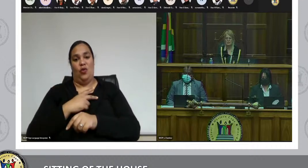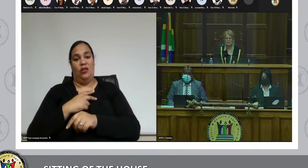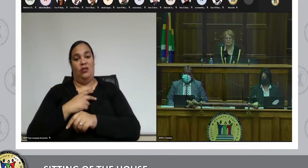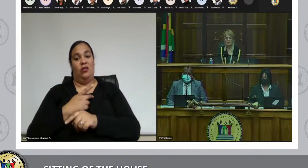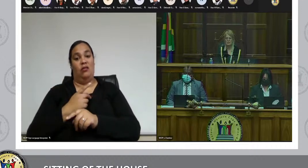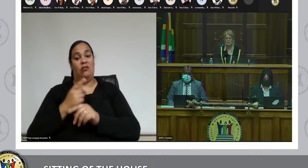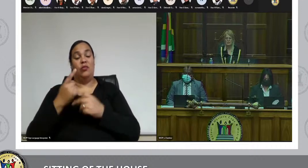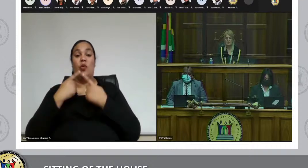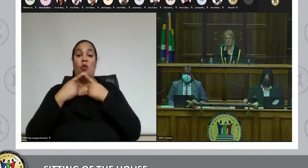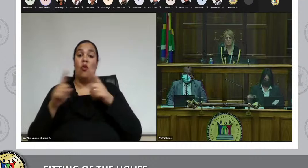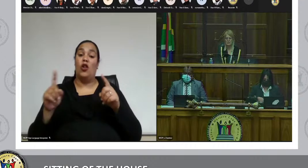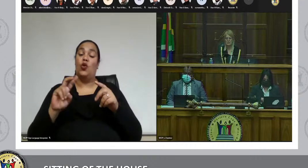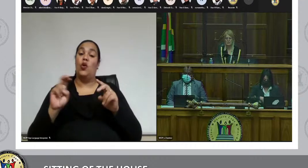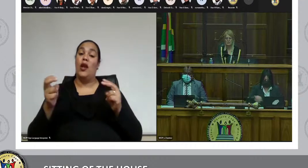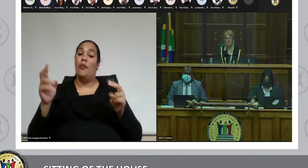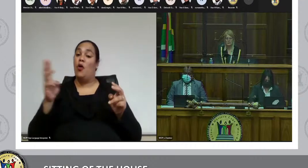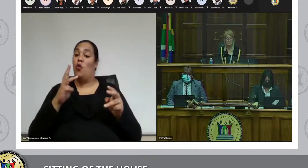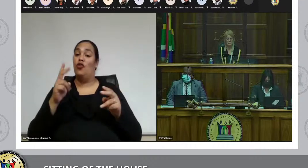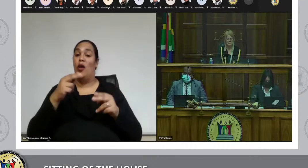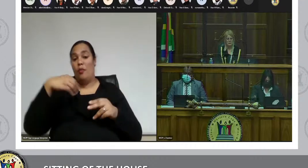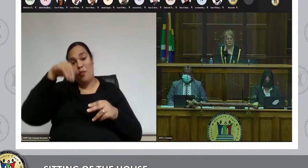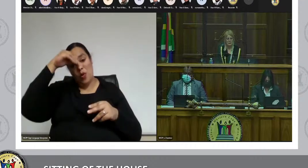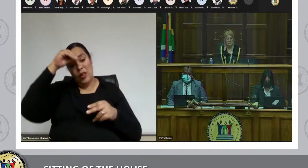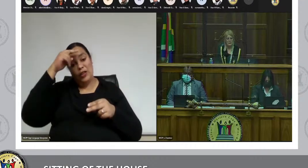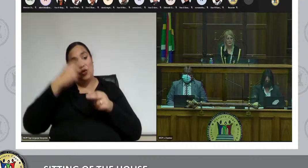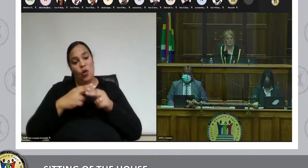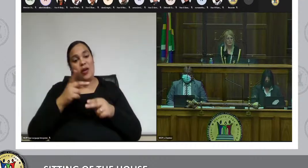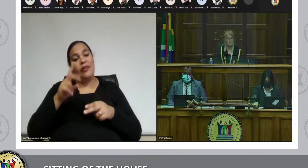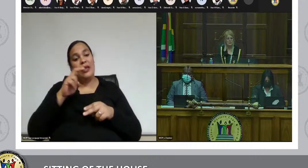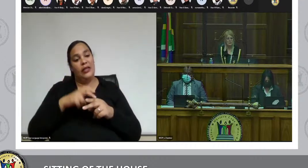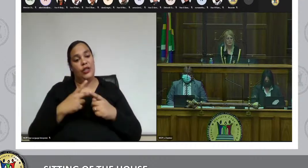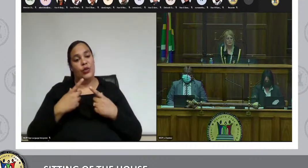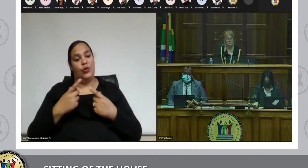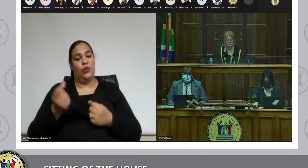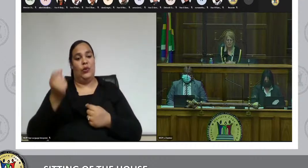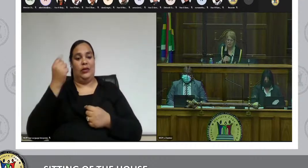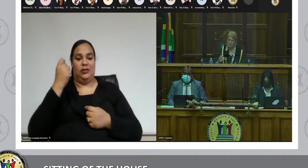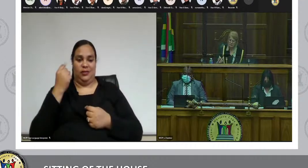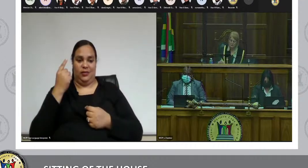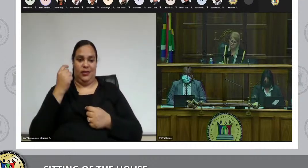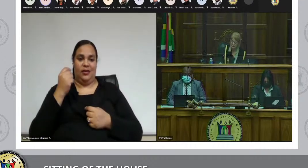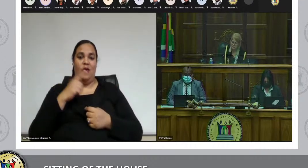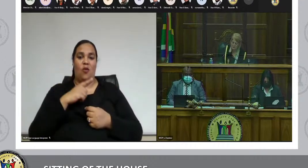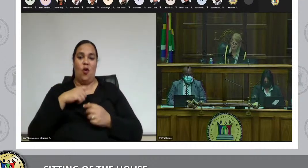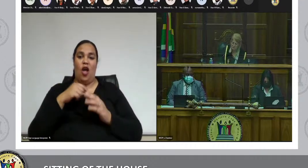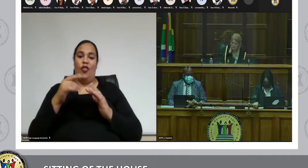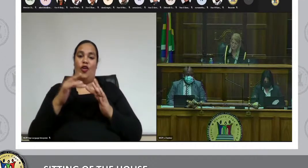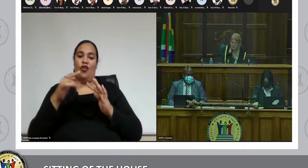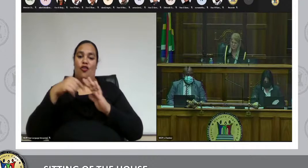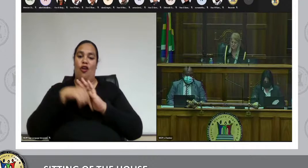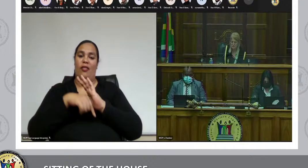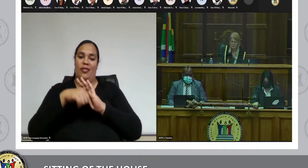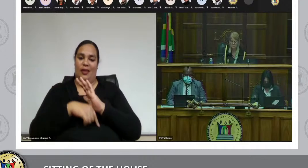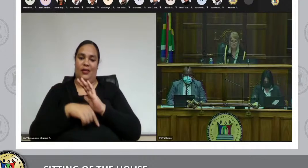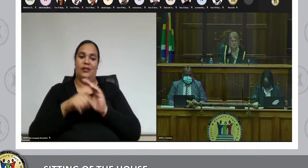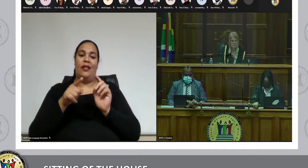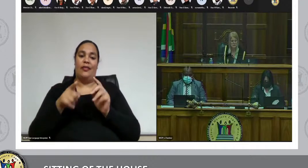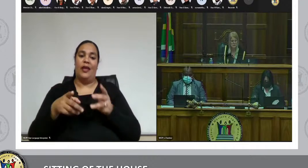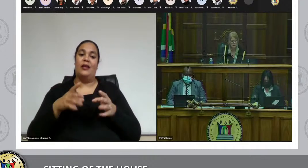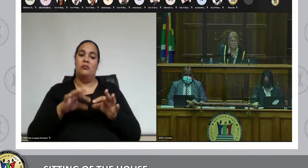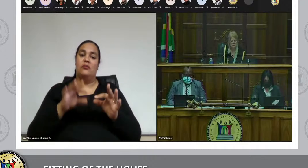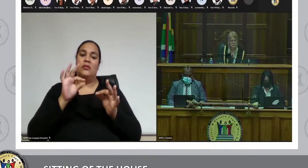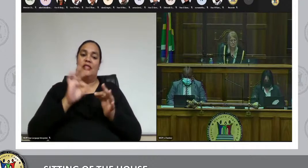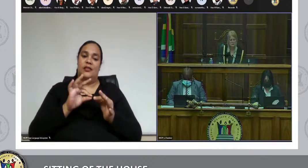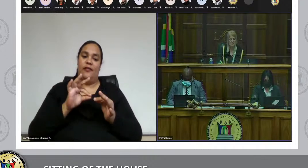to neighbourhood watchers and community police forums must therefore be understood in the context and in that specific